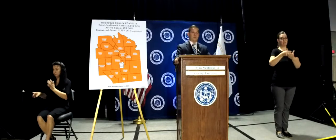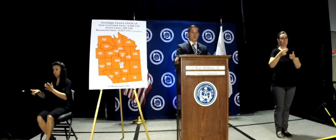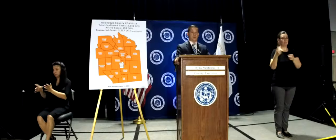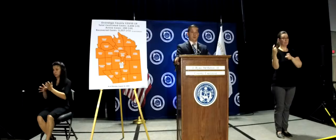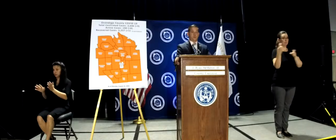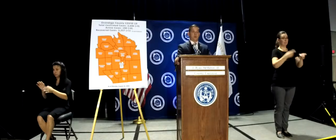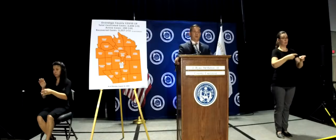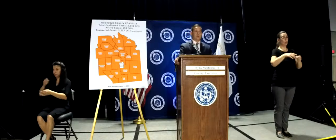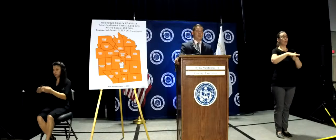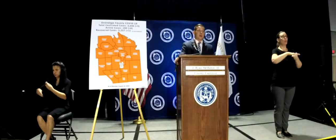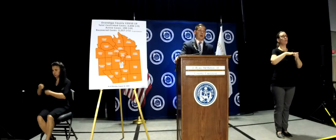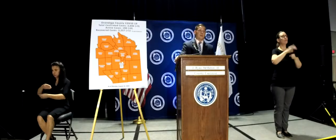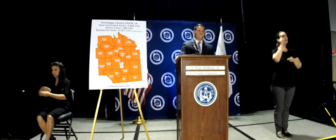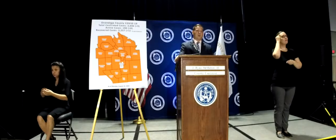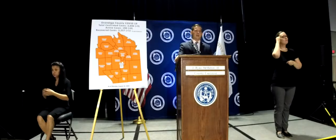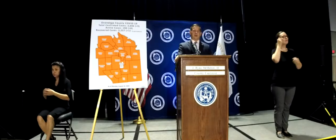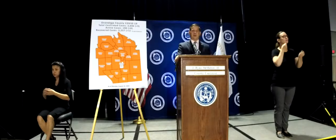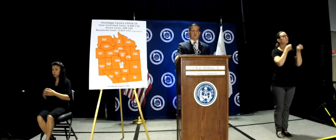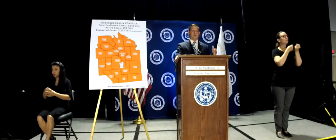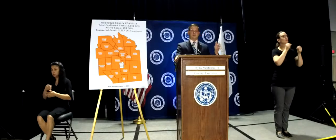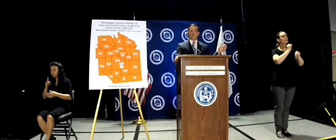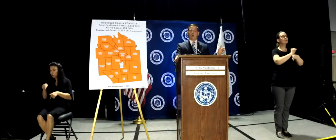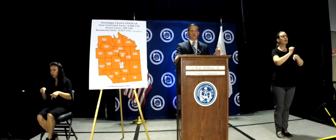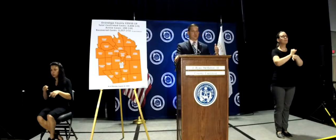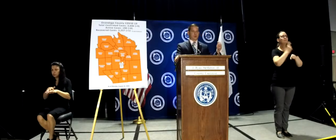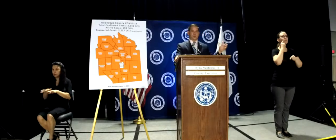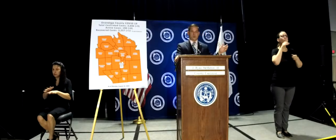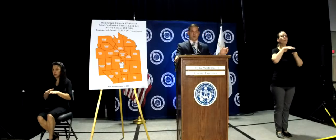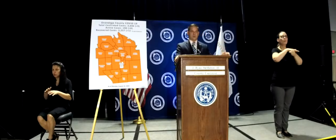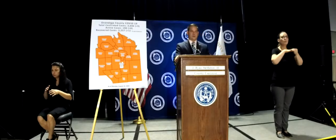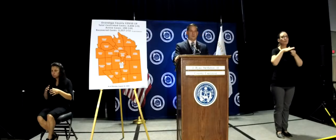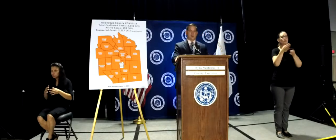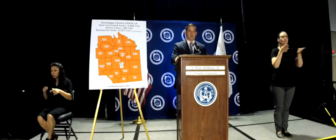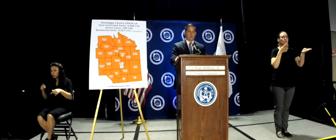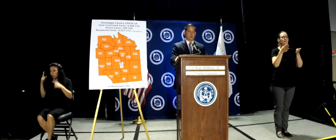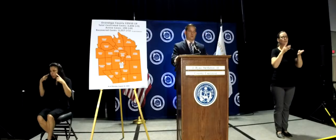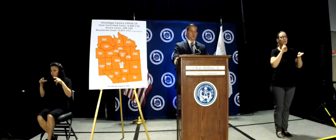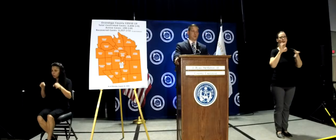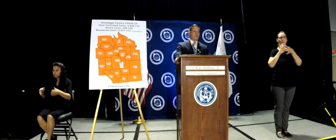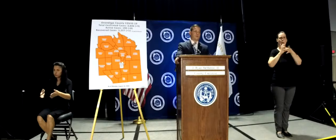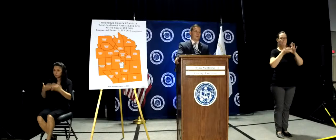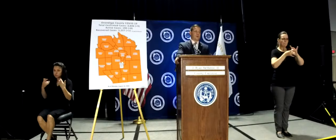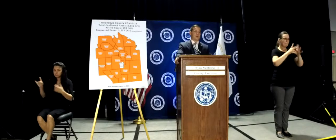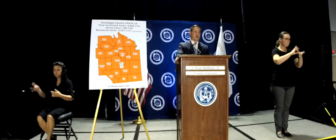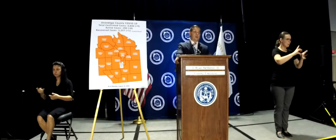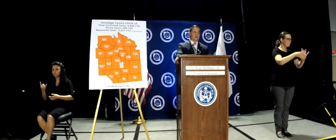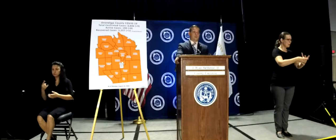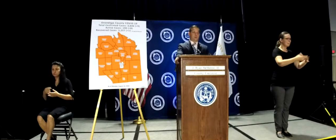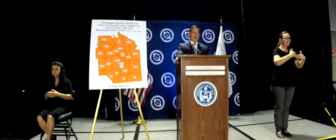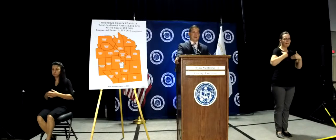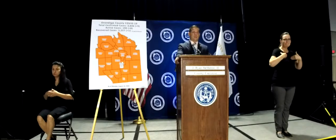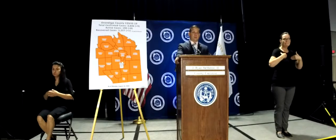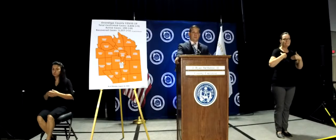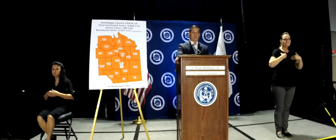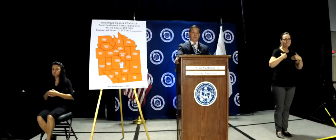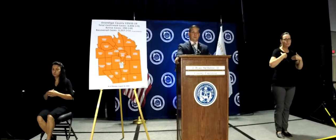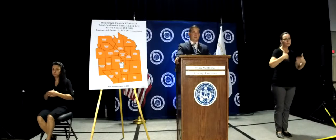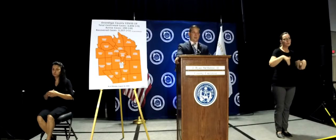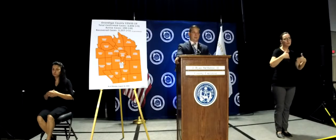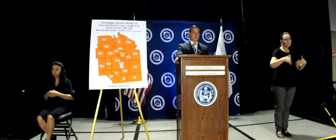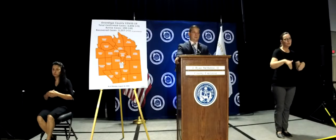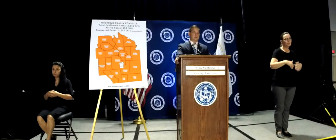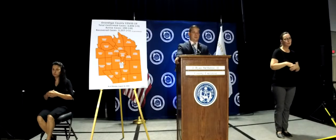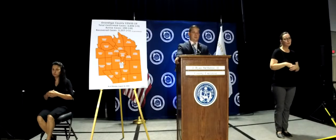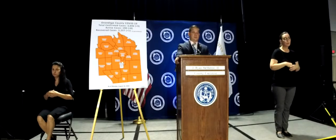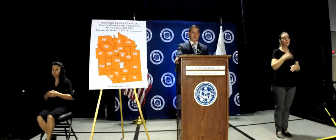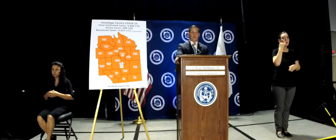many members of their community. And I think it holds true still. The same argument holds true. If we're not going to be able to do it,